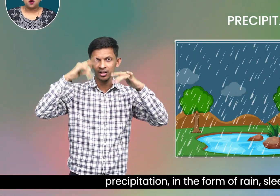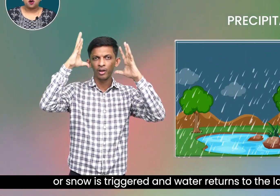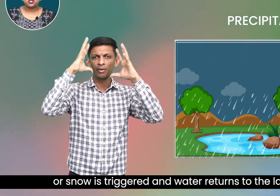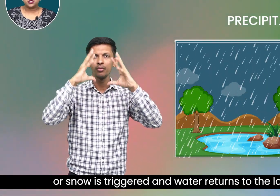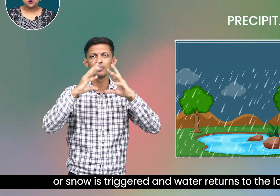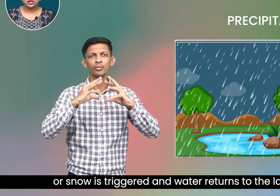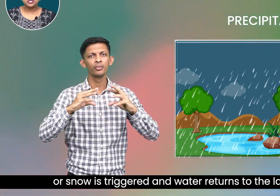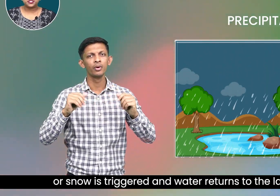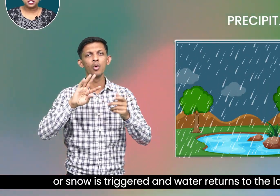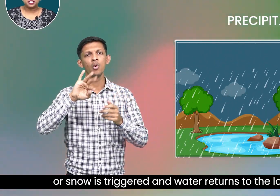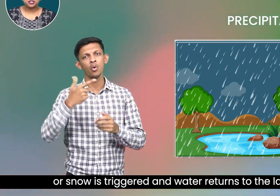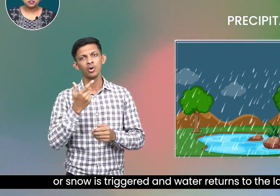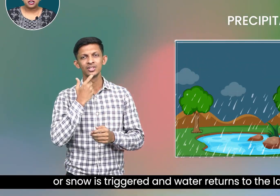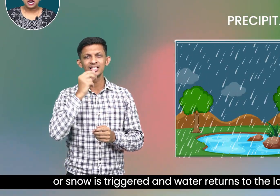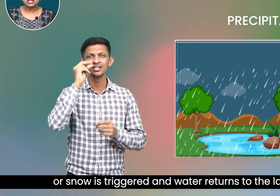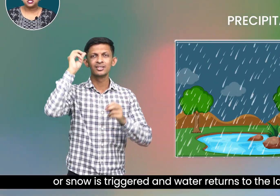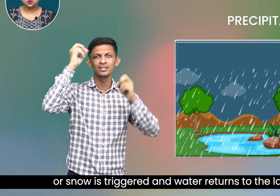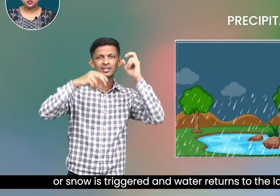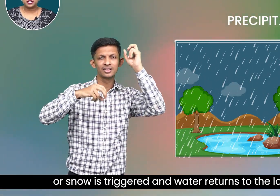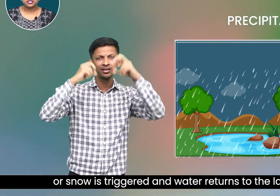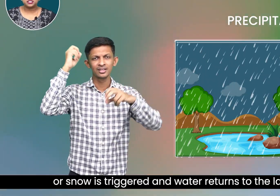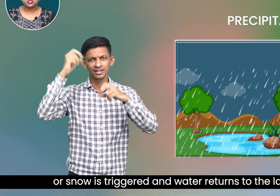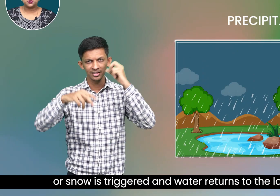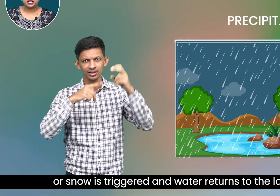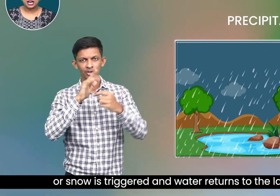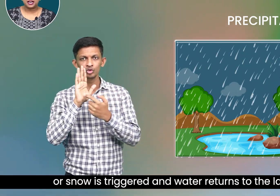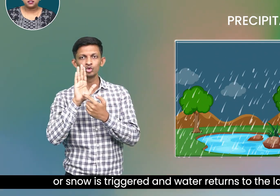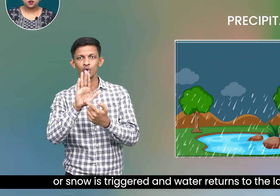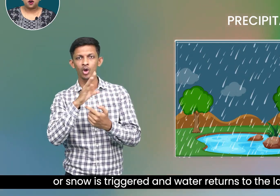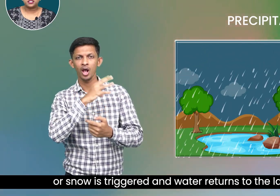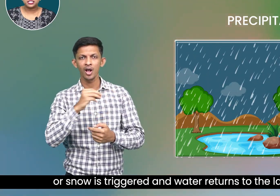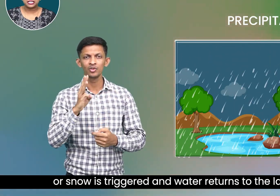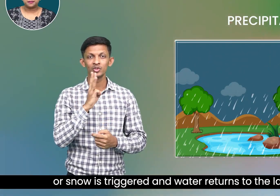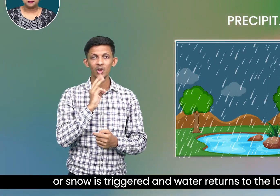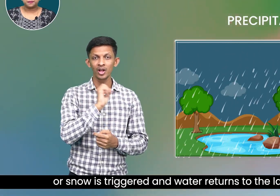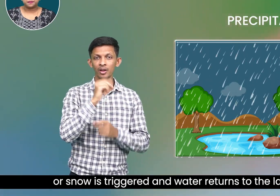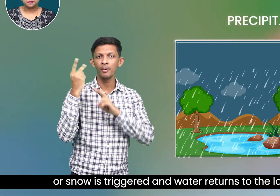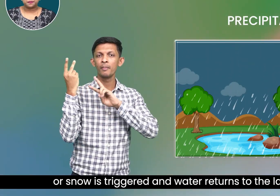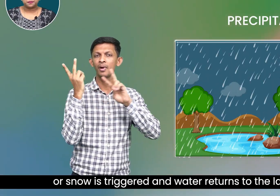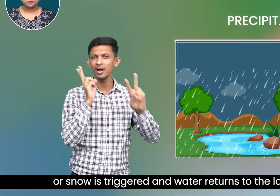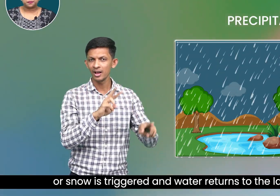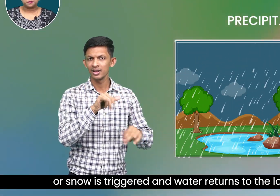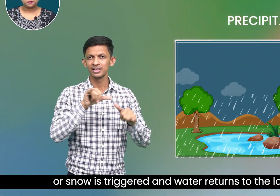sleet or snow is triggered and snow returns to land or sea.